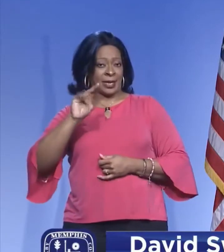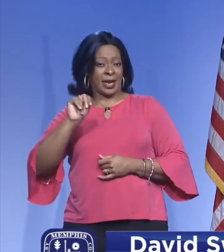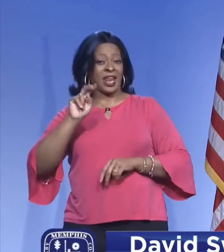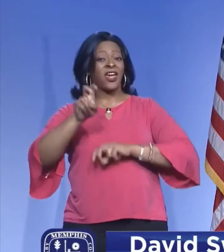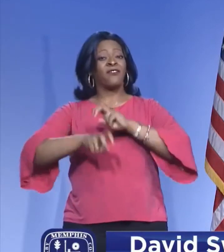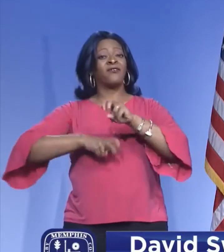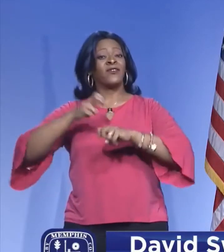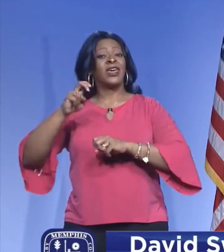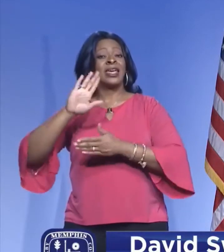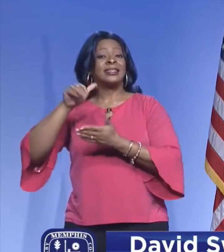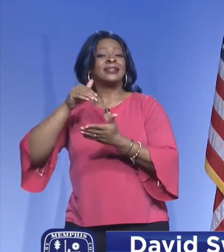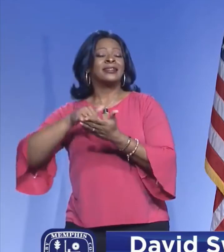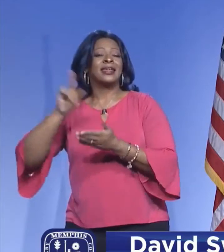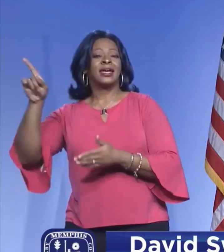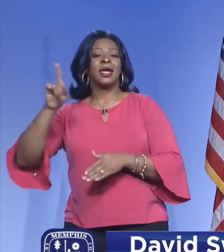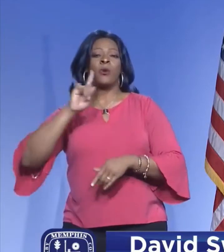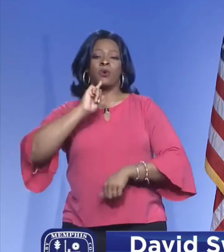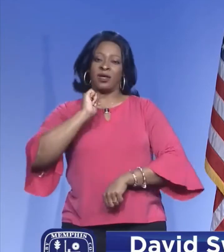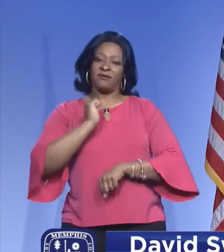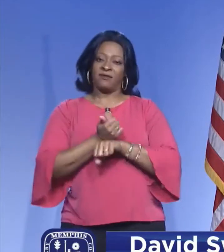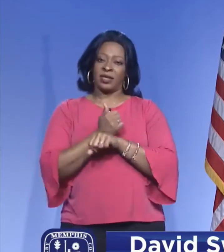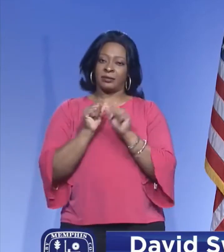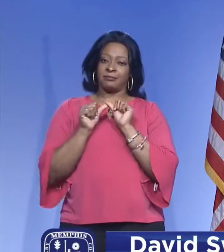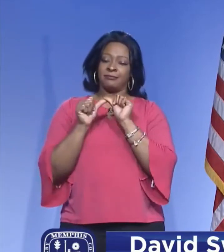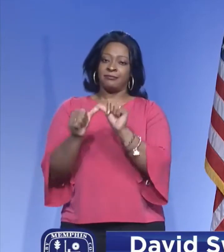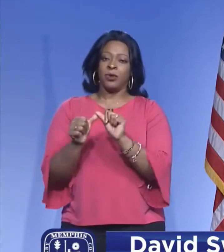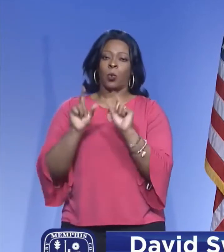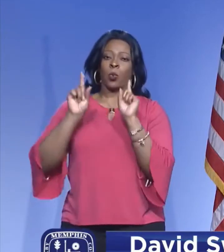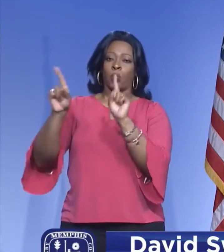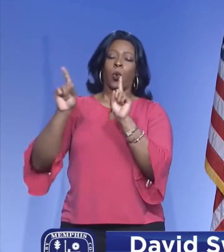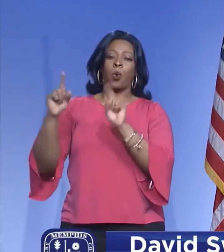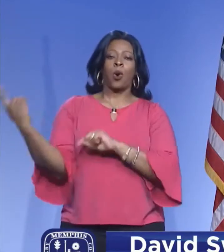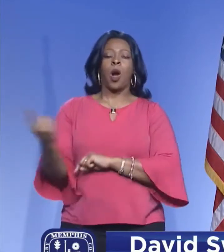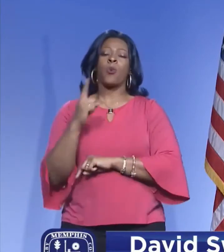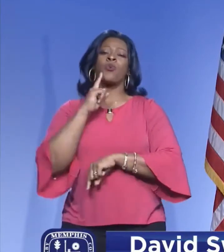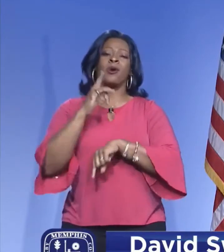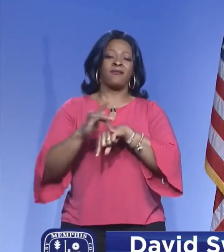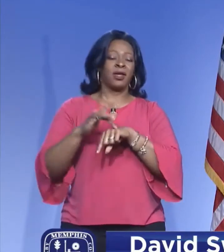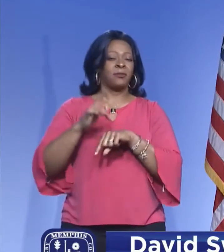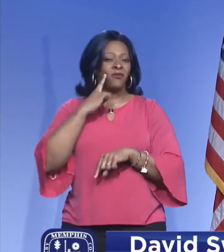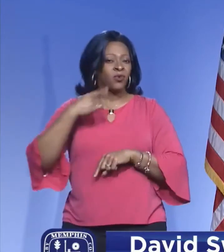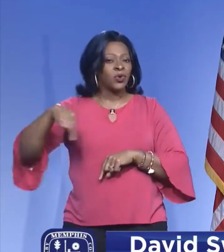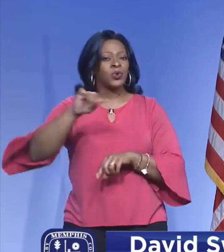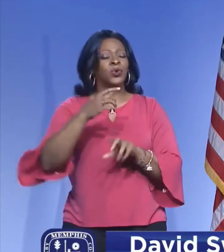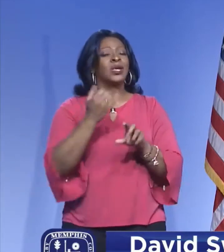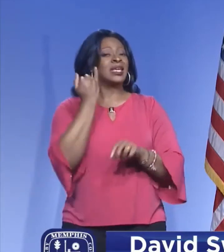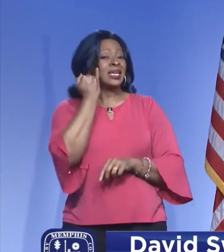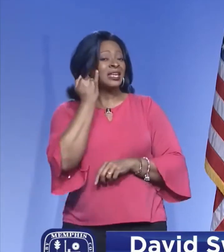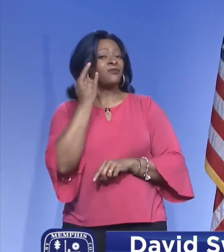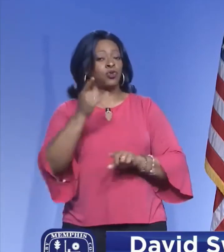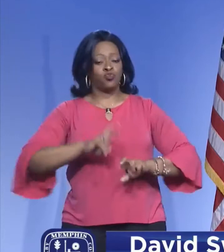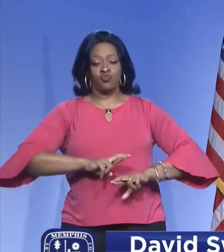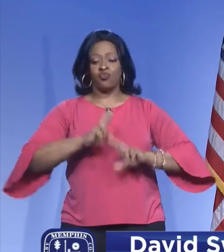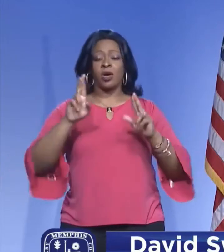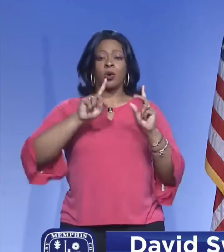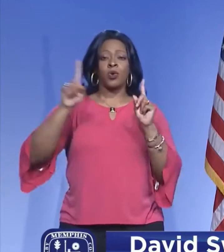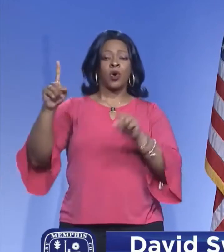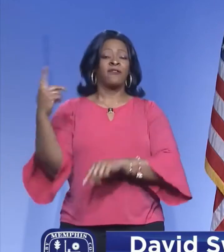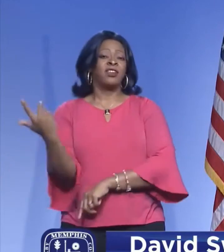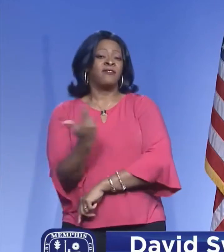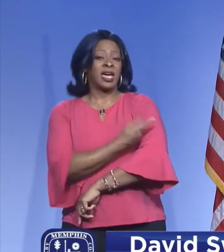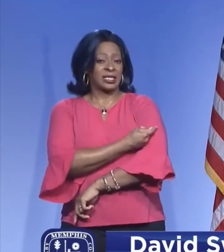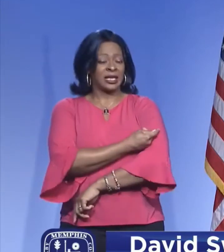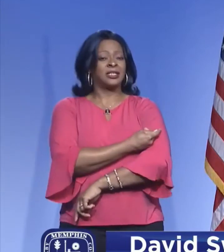other sites as fixed sites that you can always know are going to be available to you if you are ready to come out and be